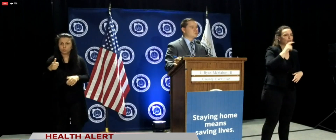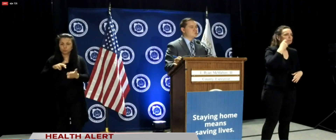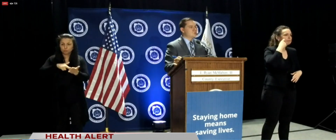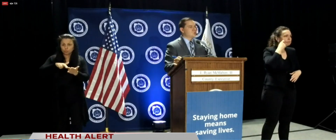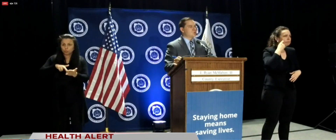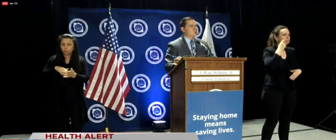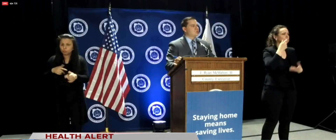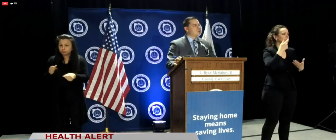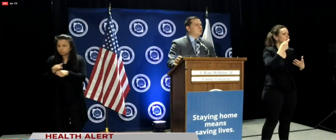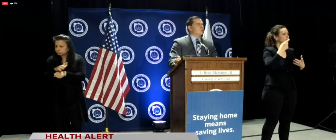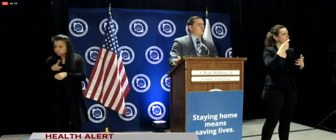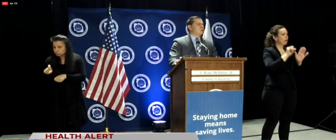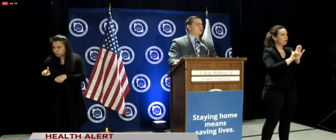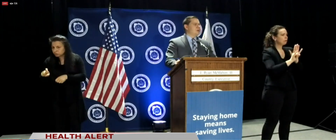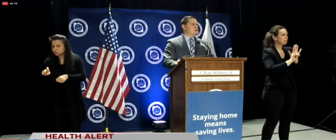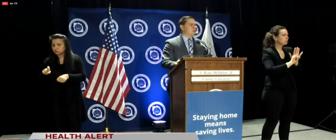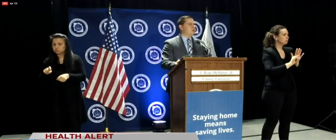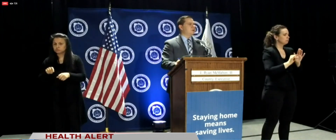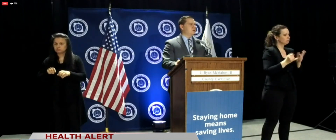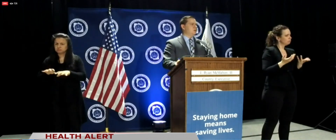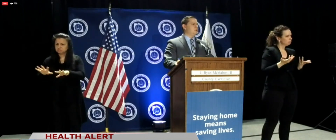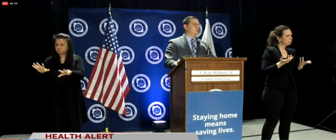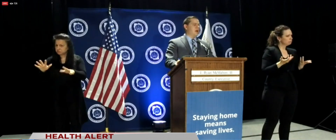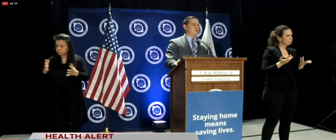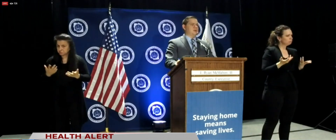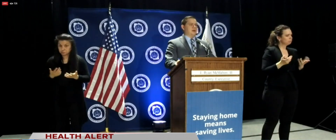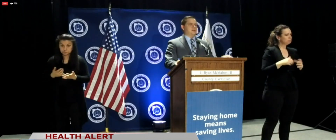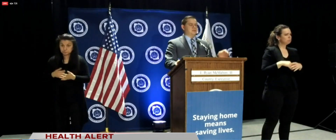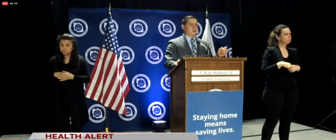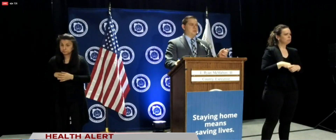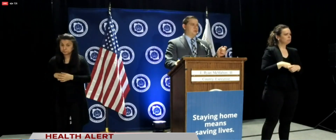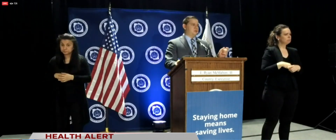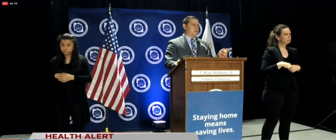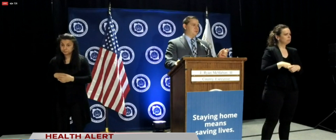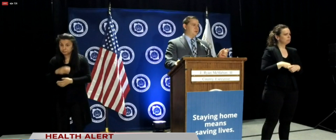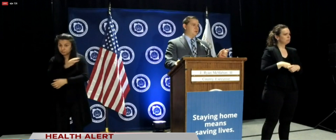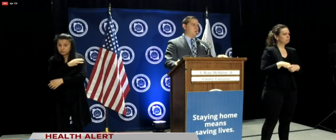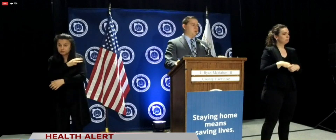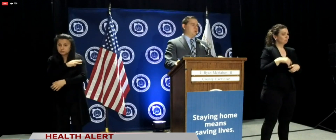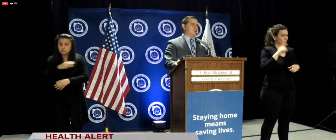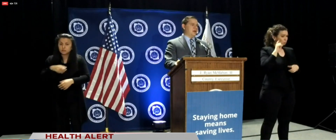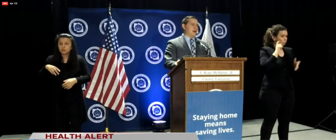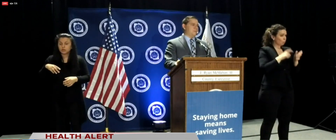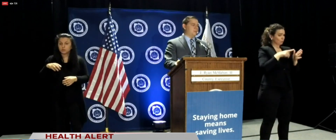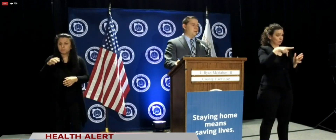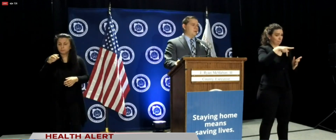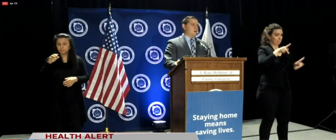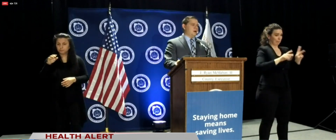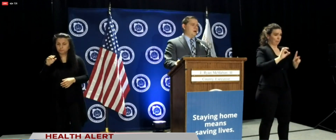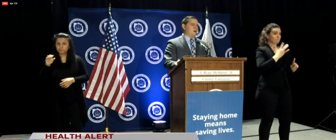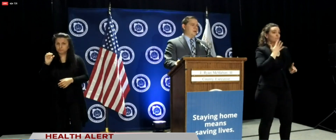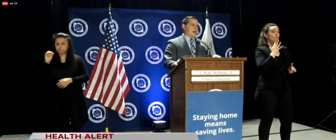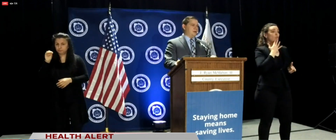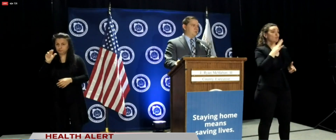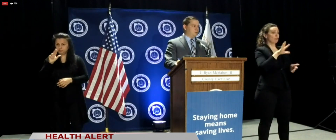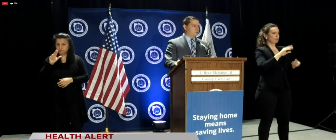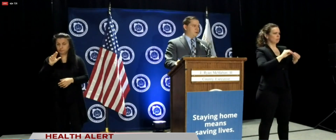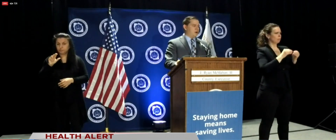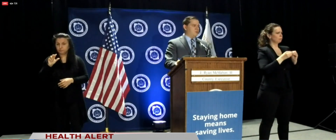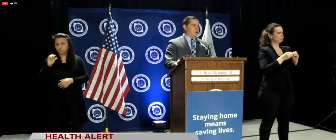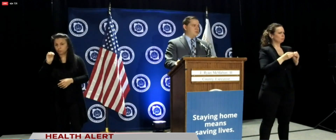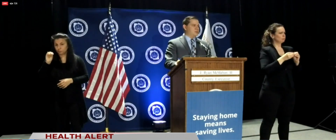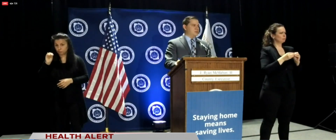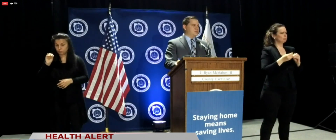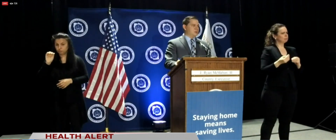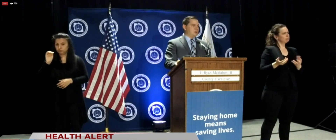any insight into that? Yeah, I think some of when you look at again,